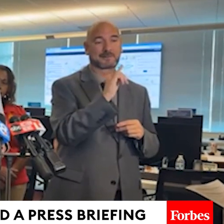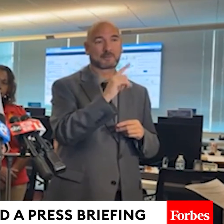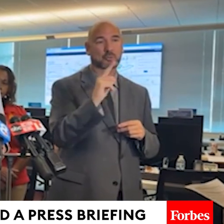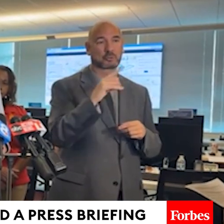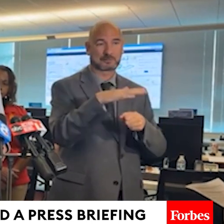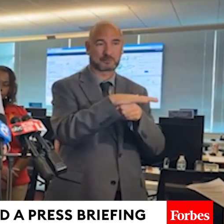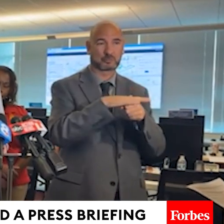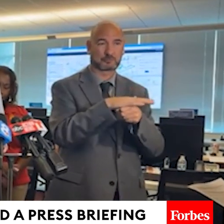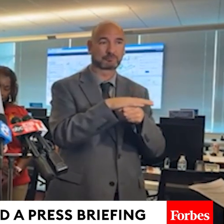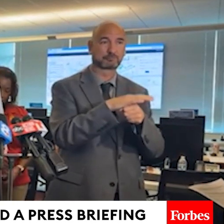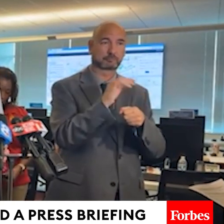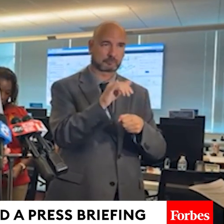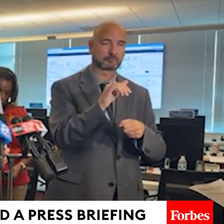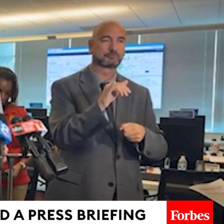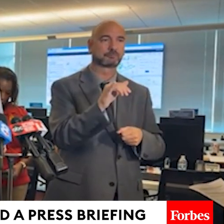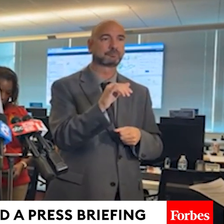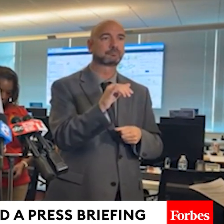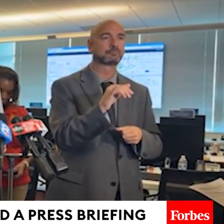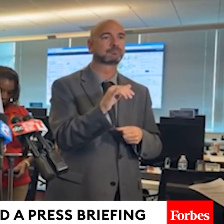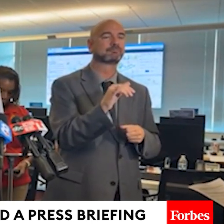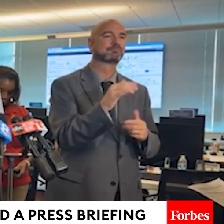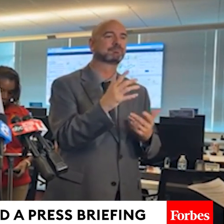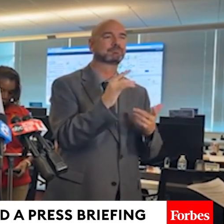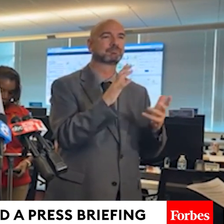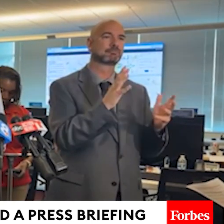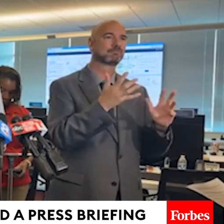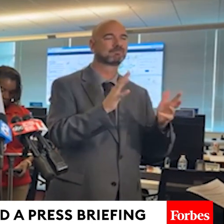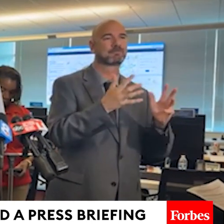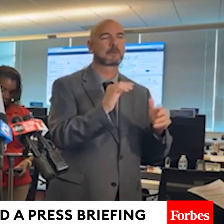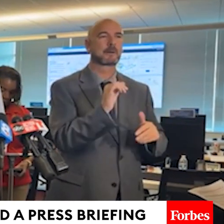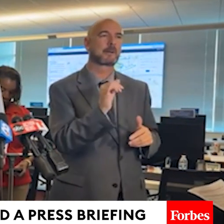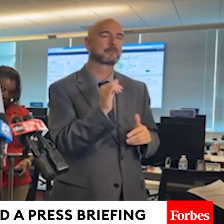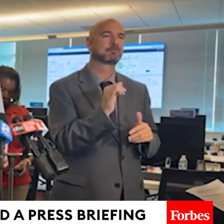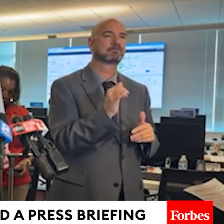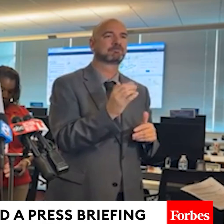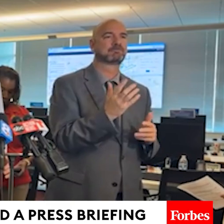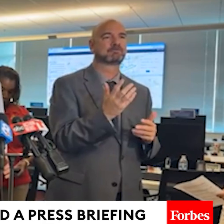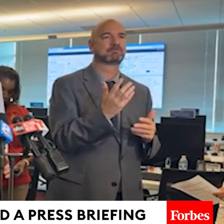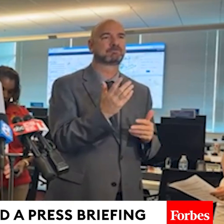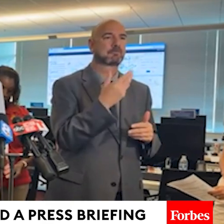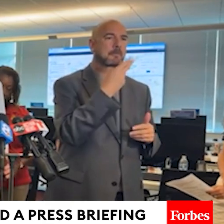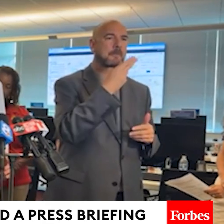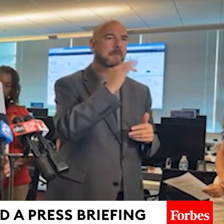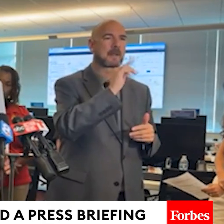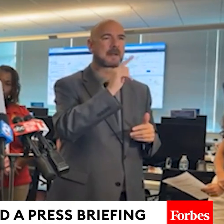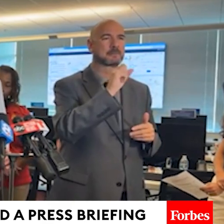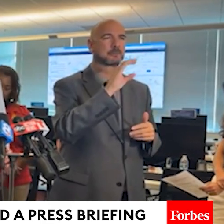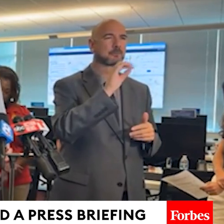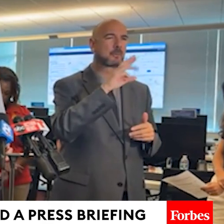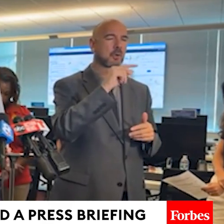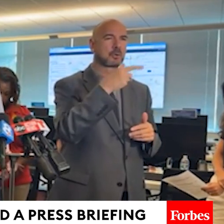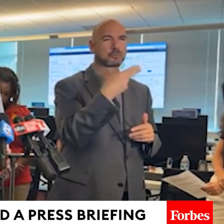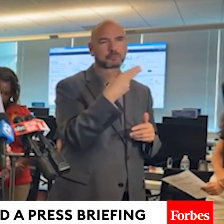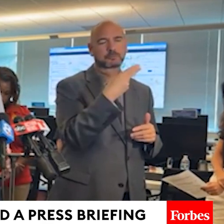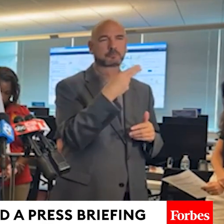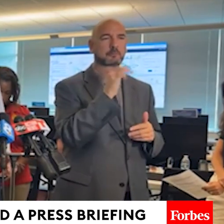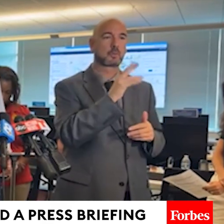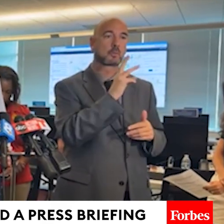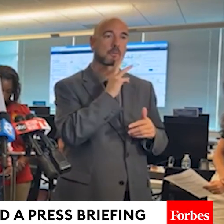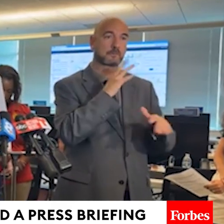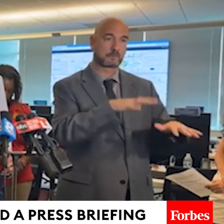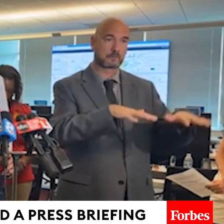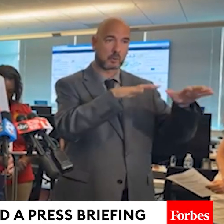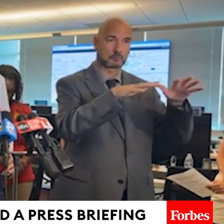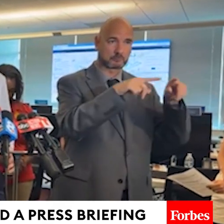location, it's a combination of Hillsborough County stormwater ponds and City of